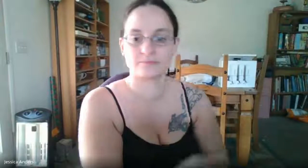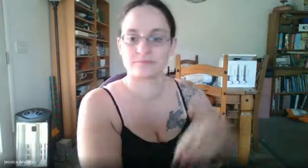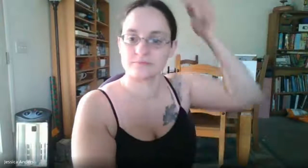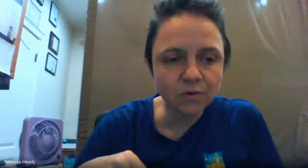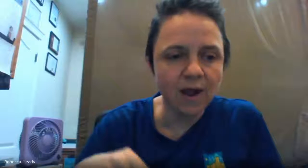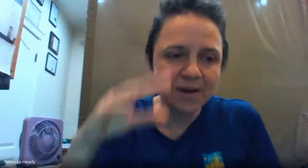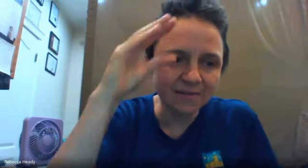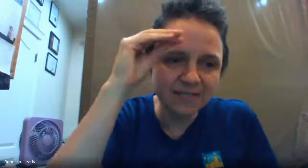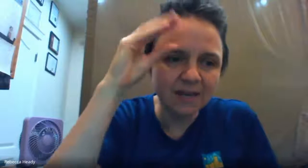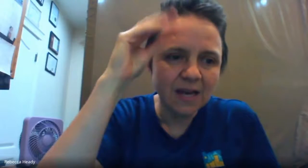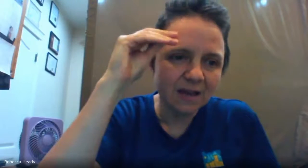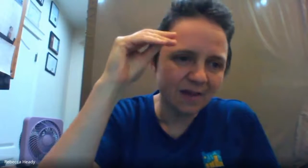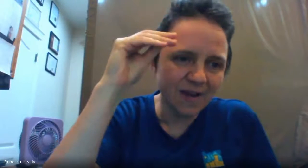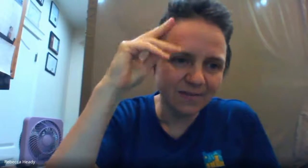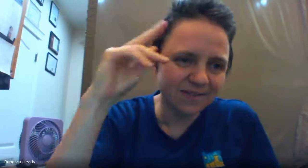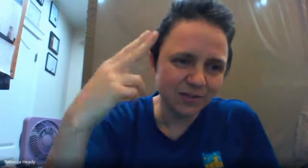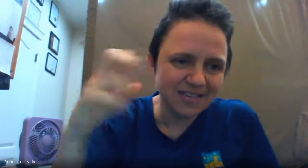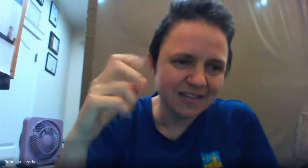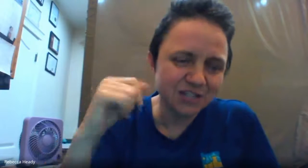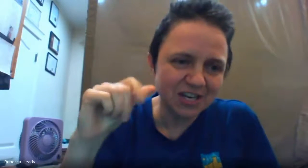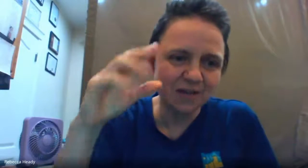mean, there's he, she. I've seen